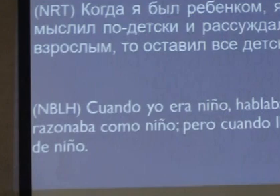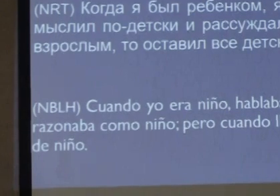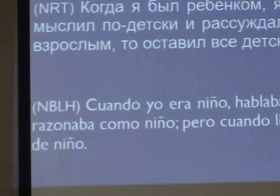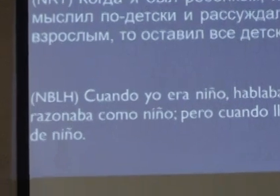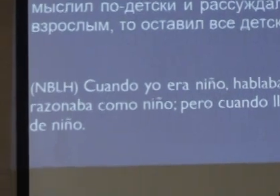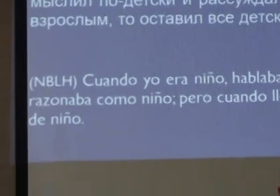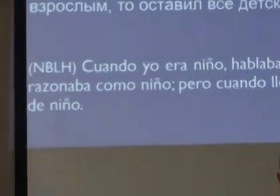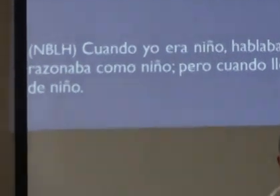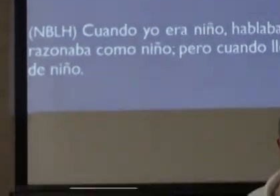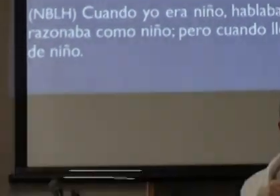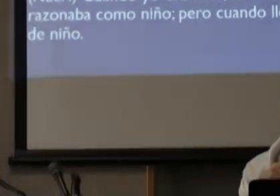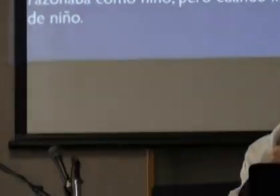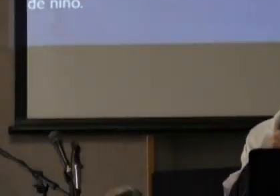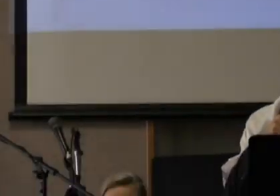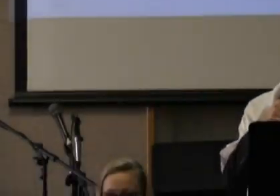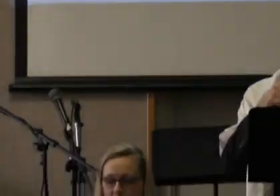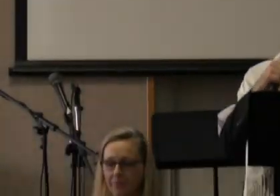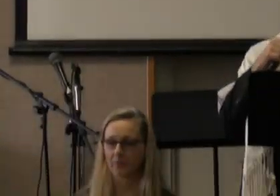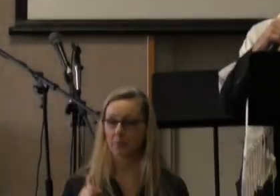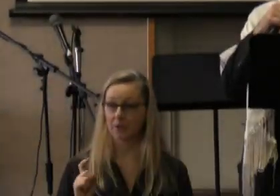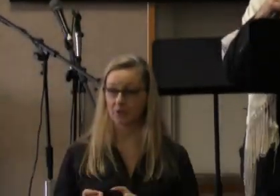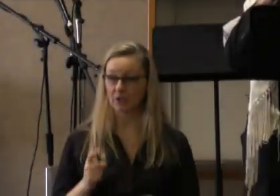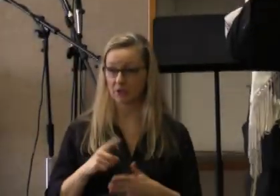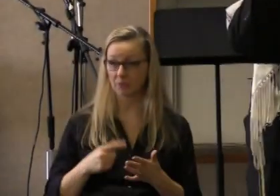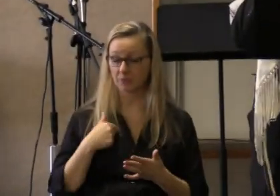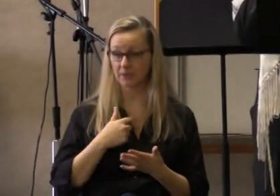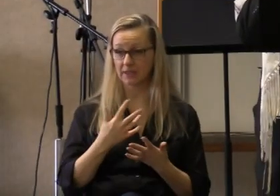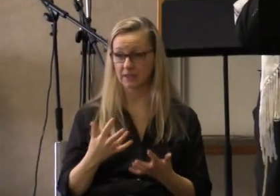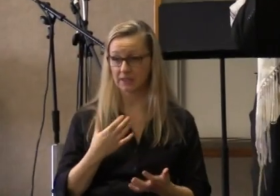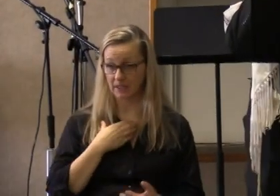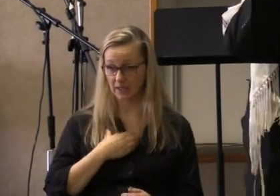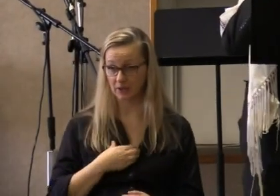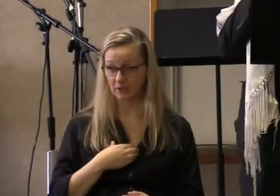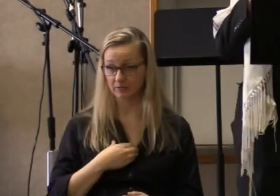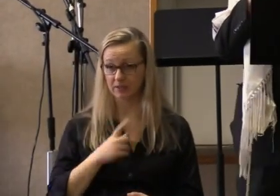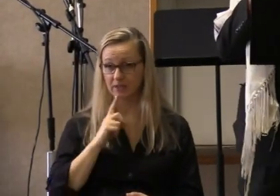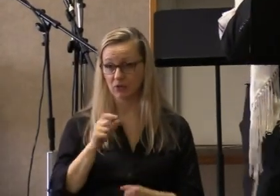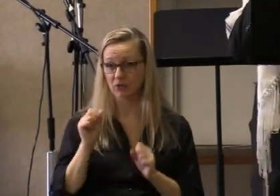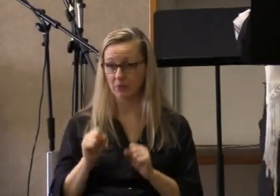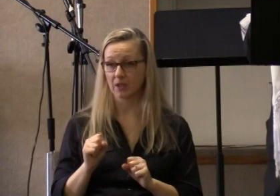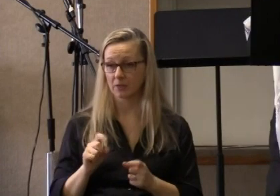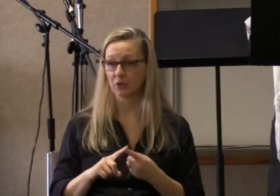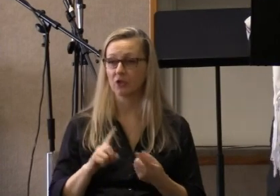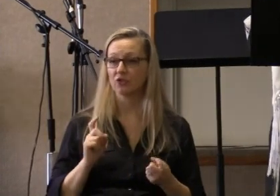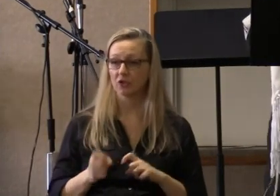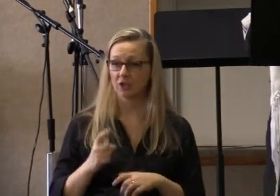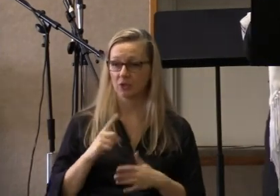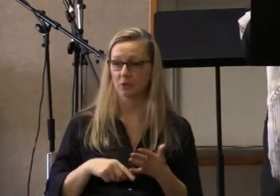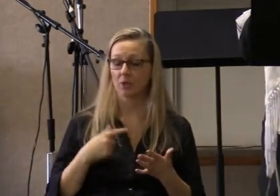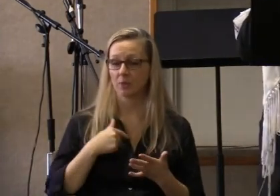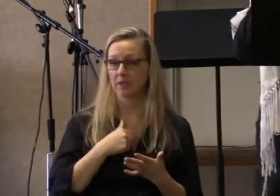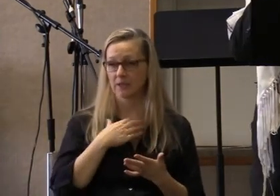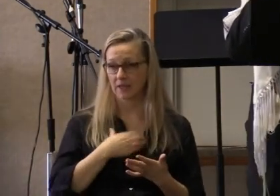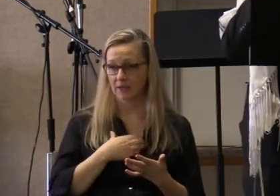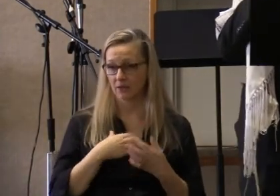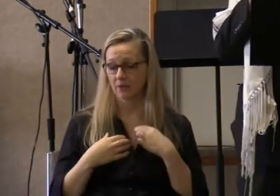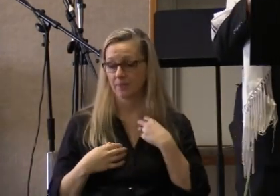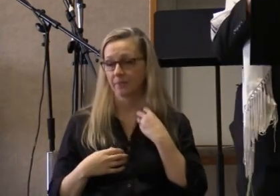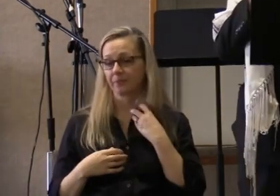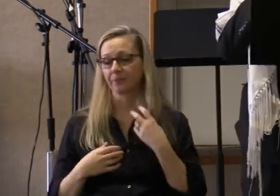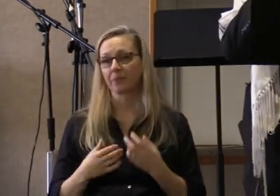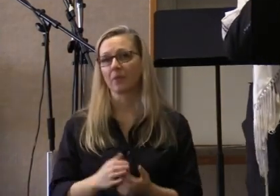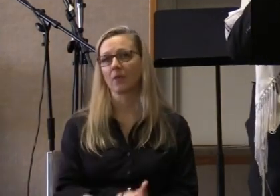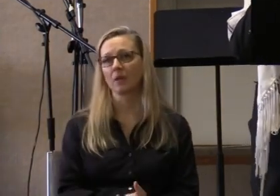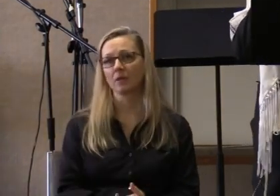Second, we can change what we desire. It is actually possible to change what we desire. Taken to